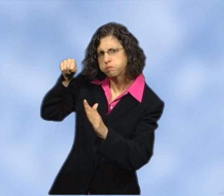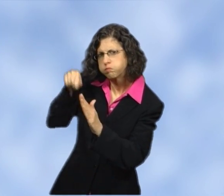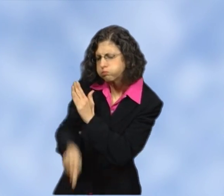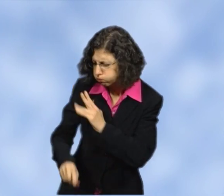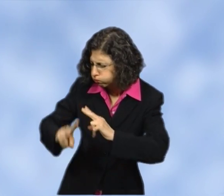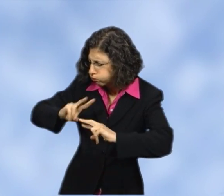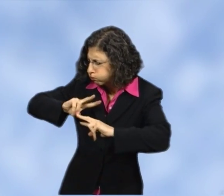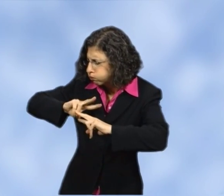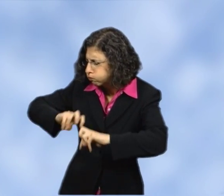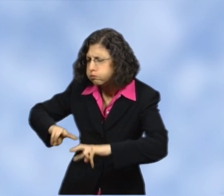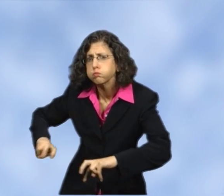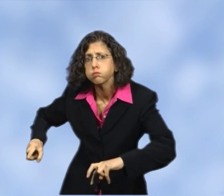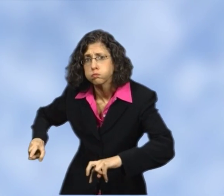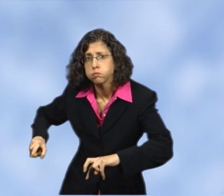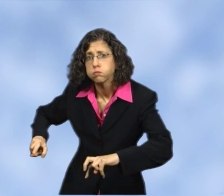additional mammograms may be needed.